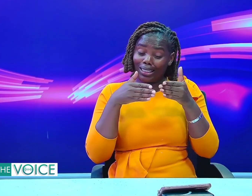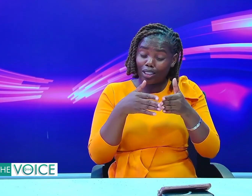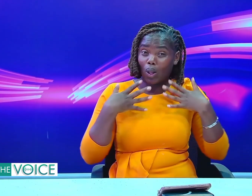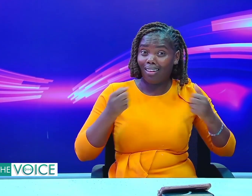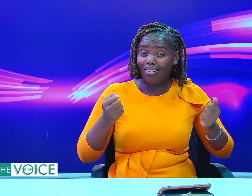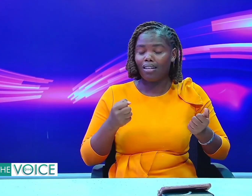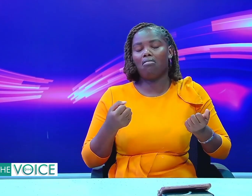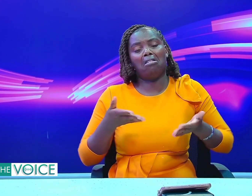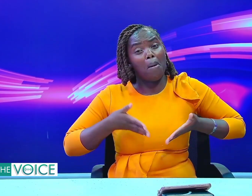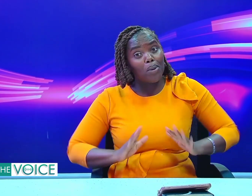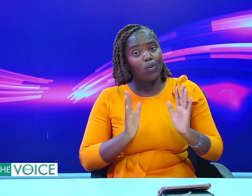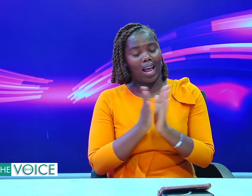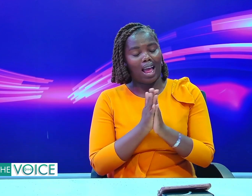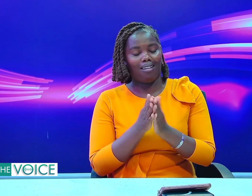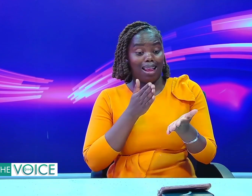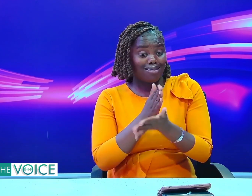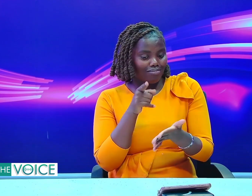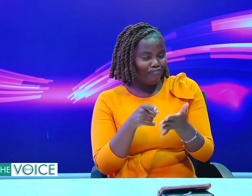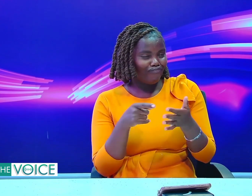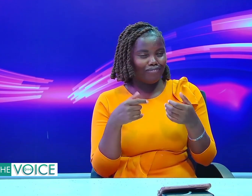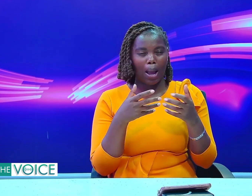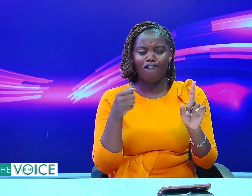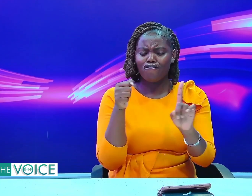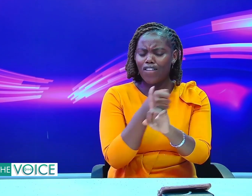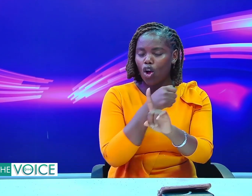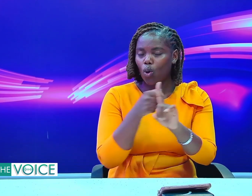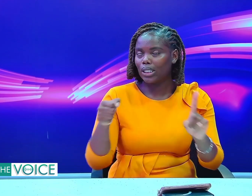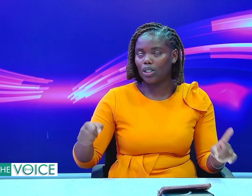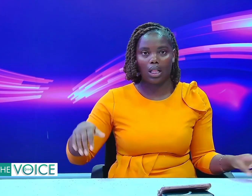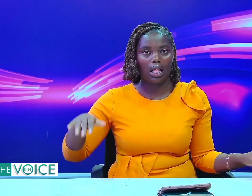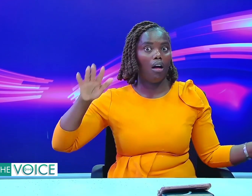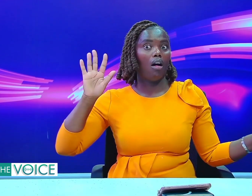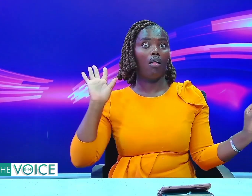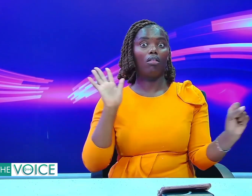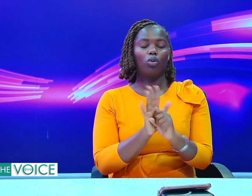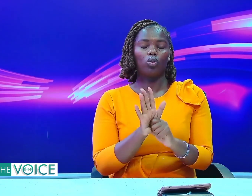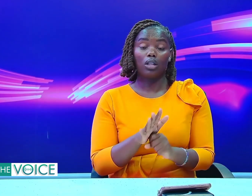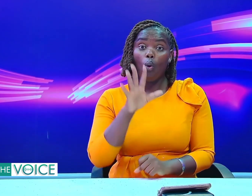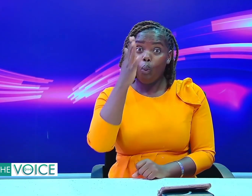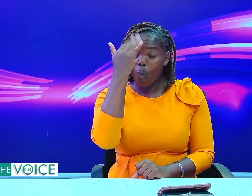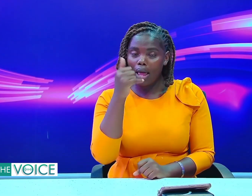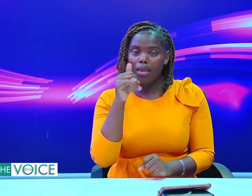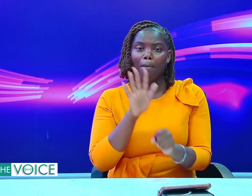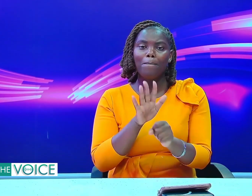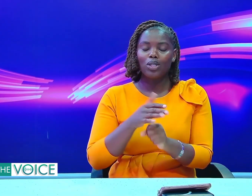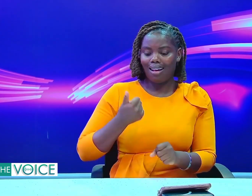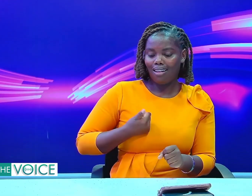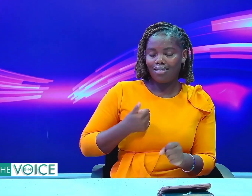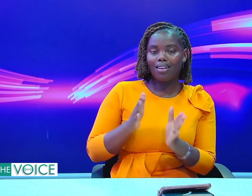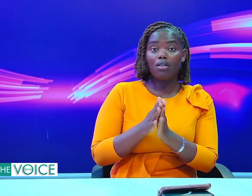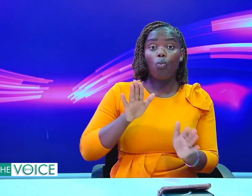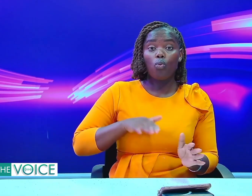talk about the sexual health and reproductive health that I need to talk about. There's a lot